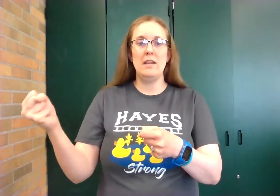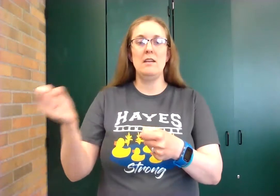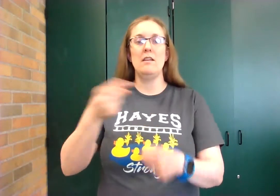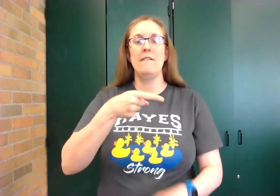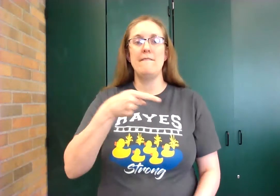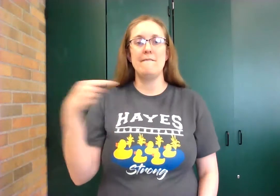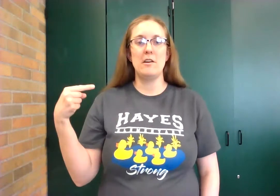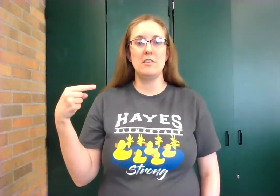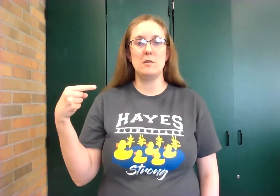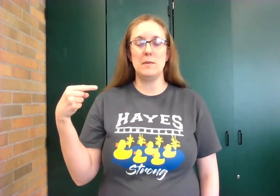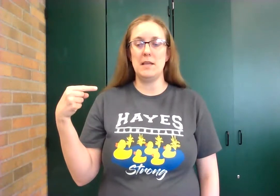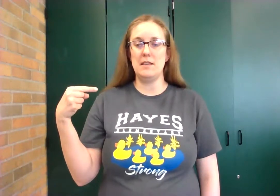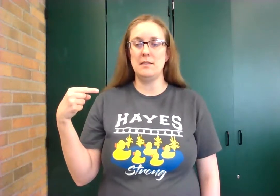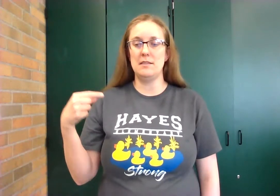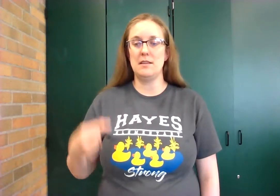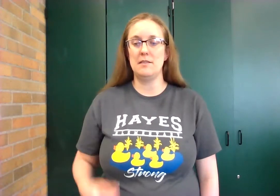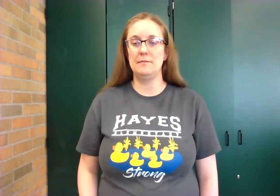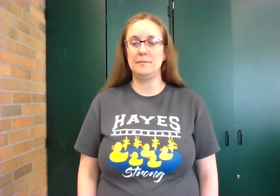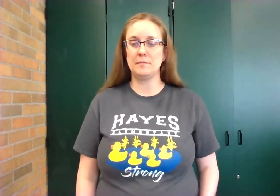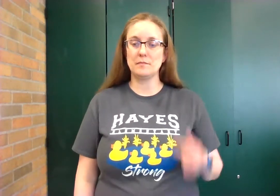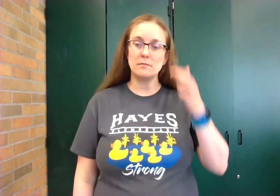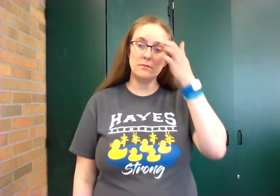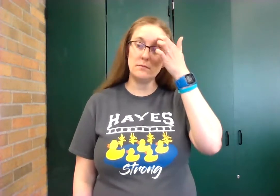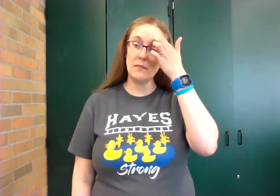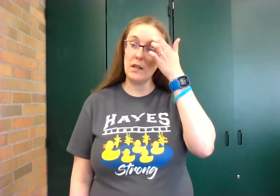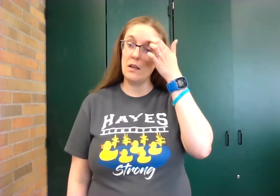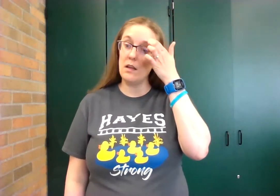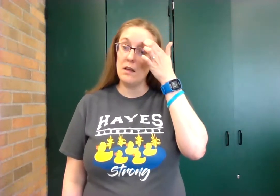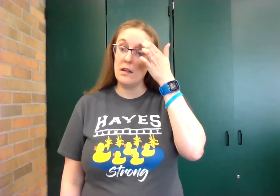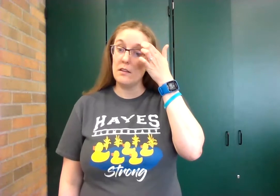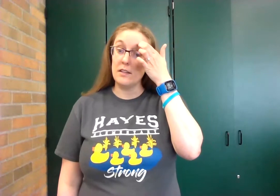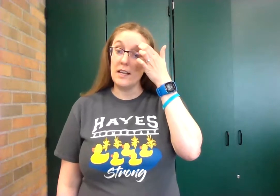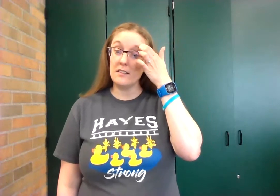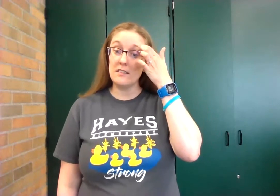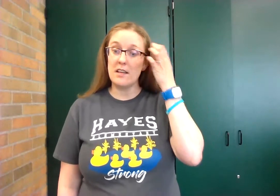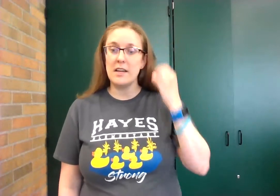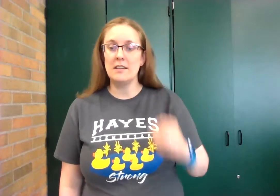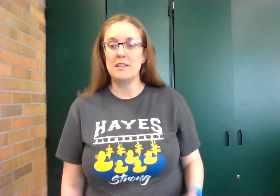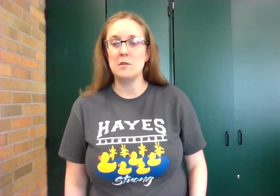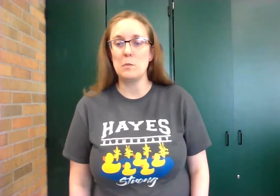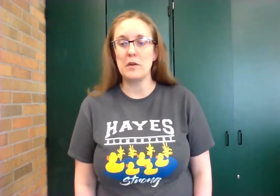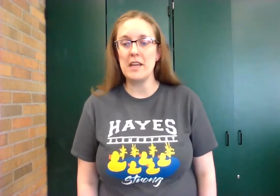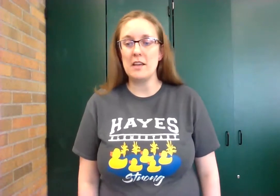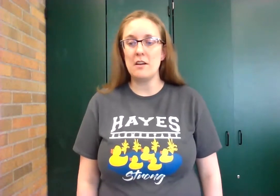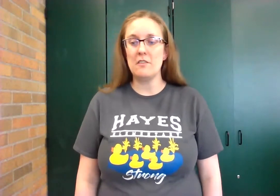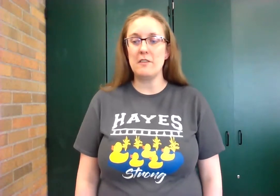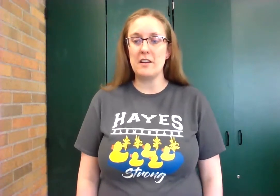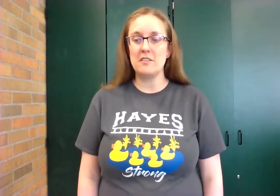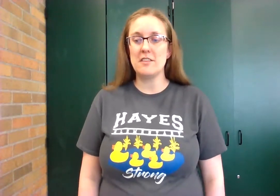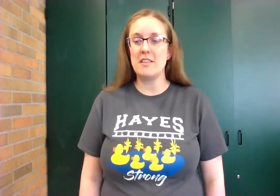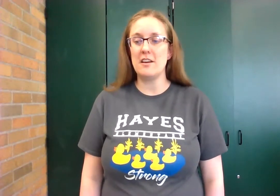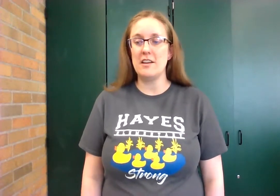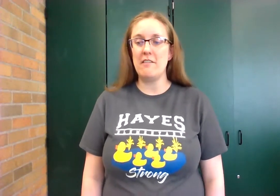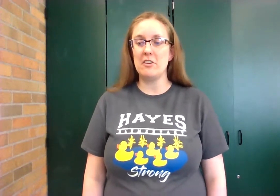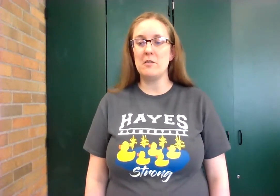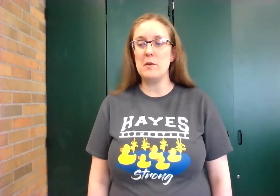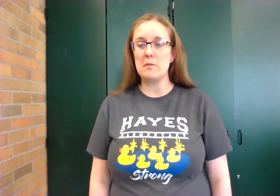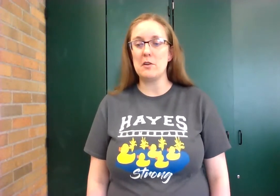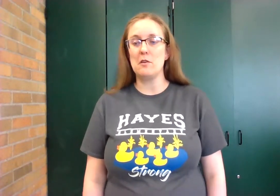first place the next line says breaking all the records they thought never could be broke